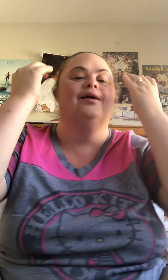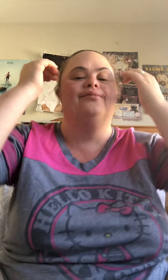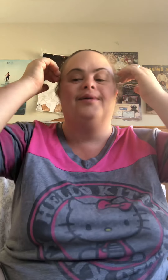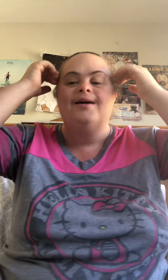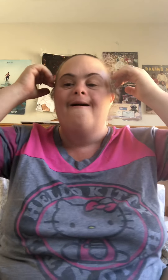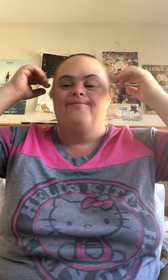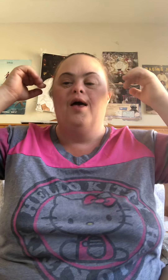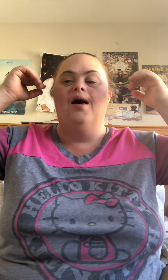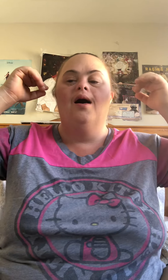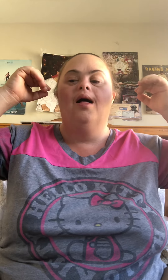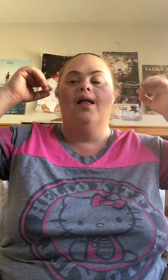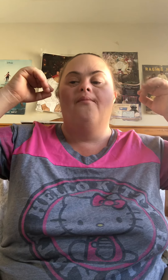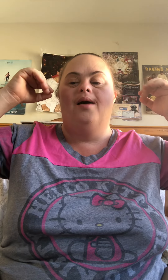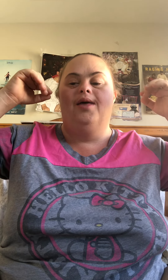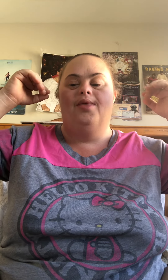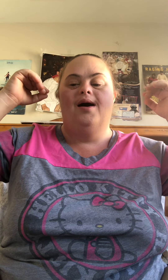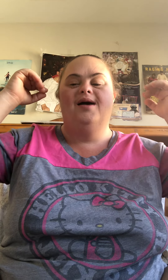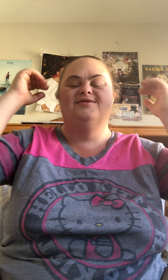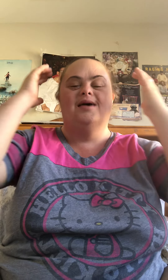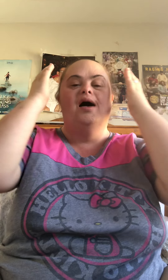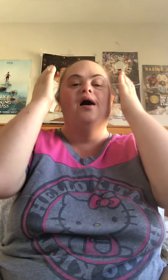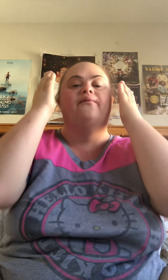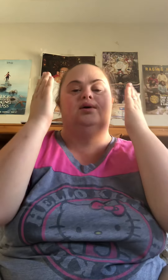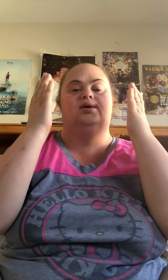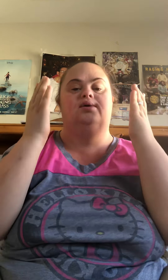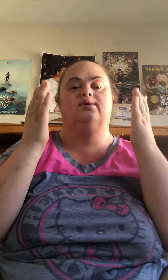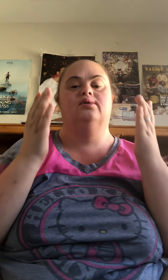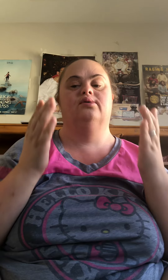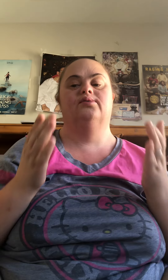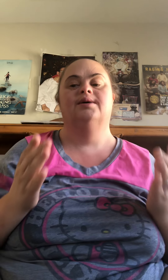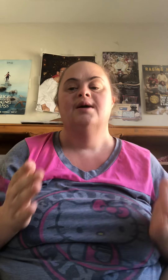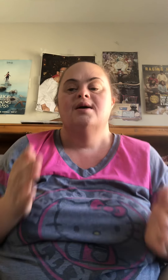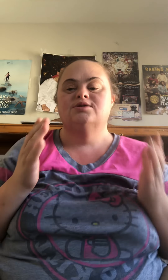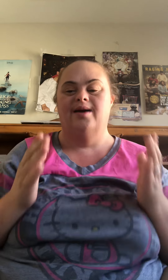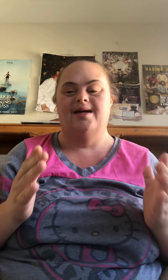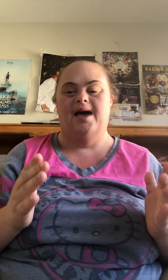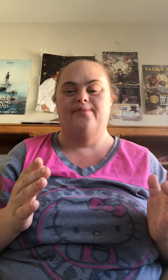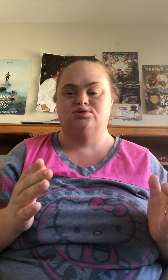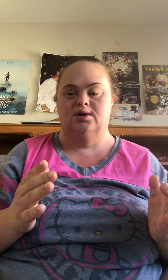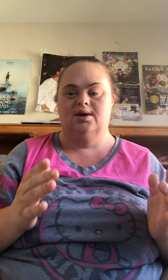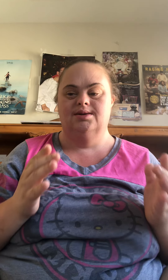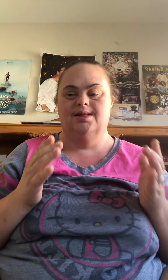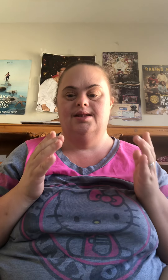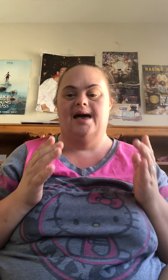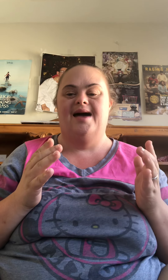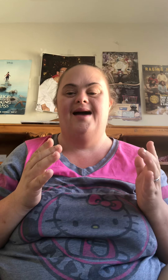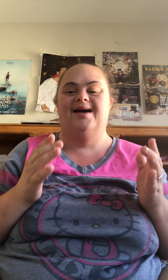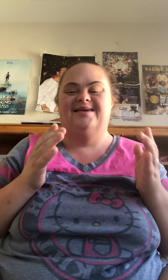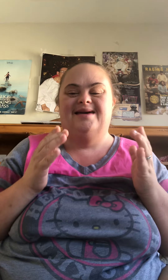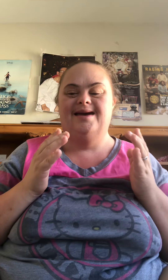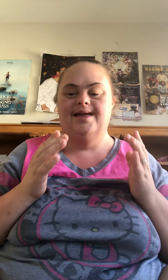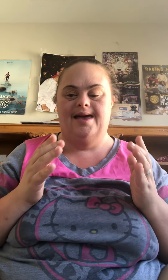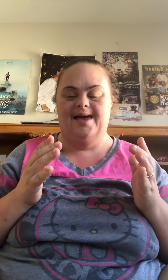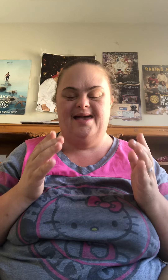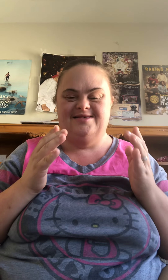Oh, my father, I'll you The answer is love, it is